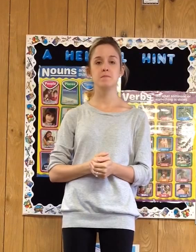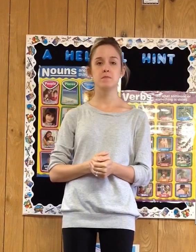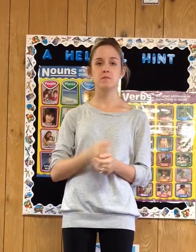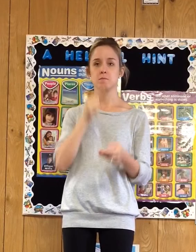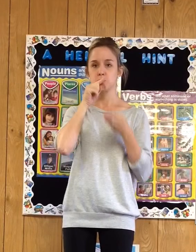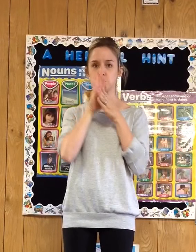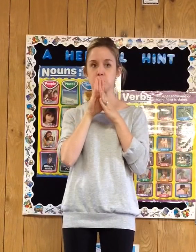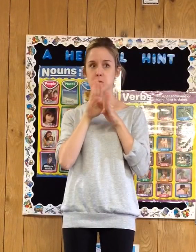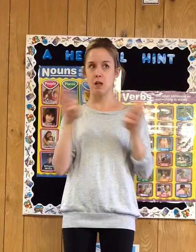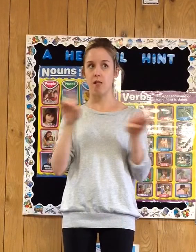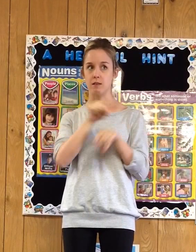silence.